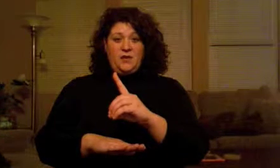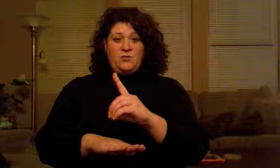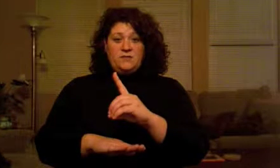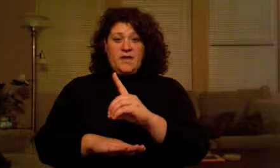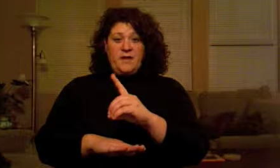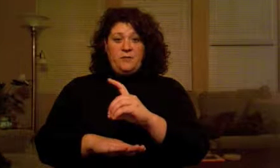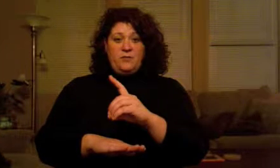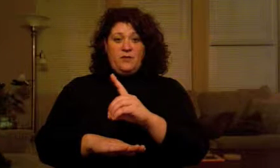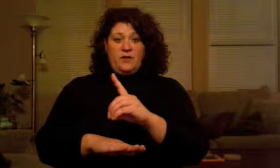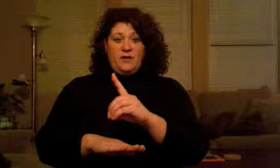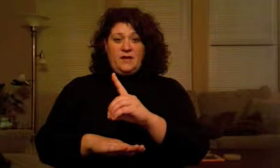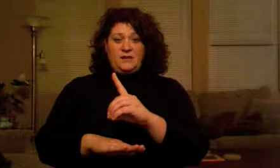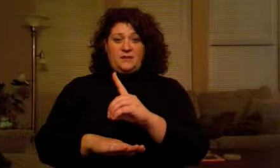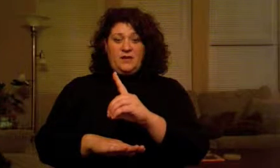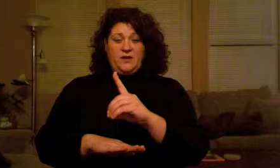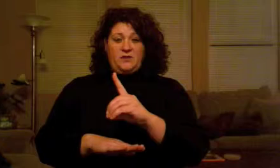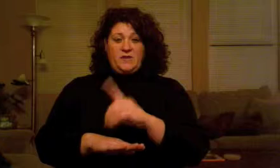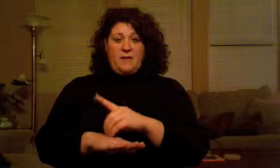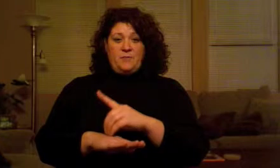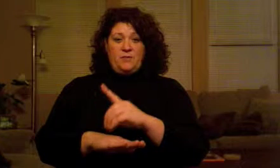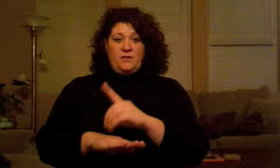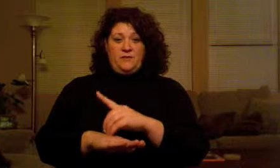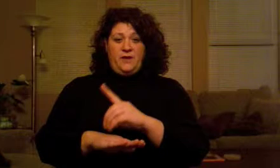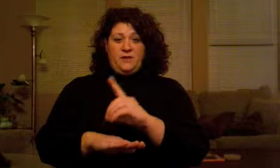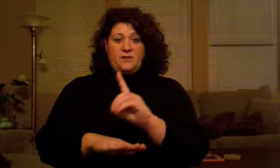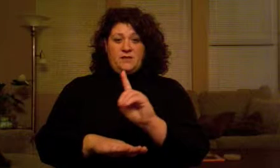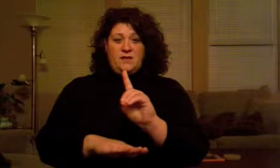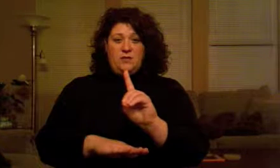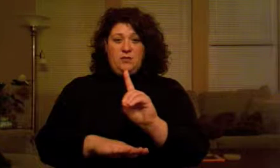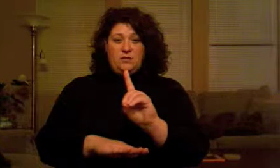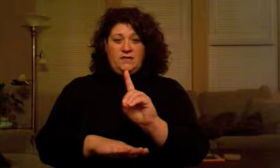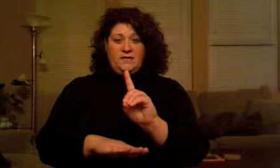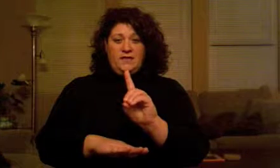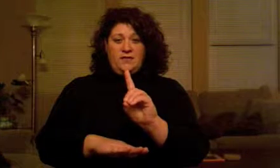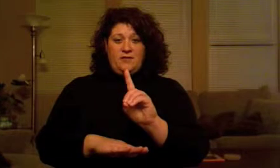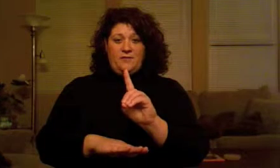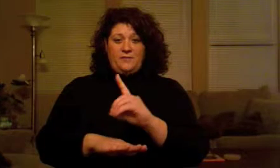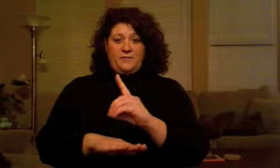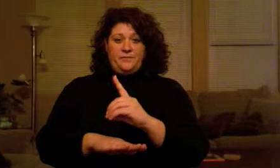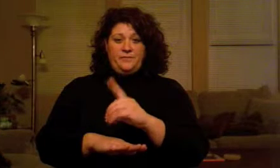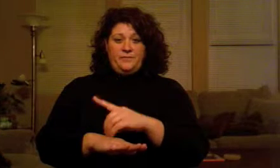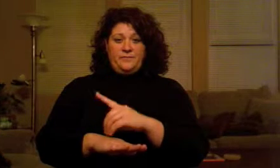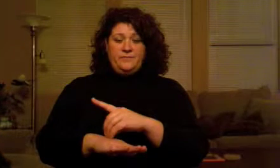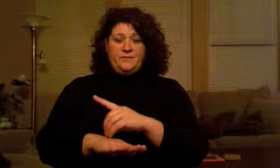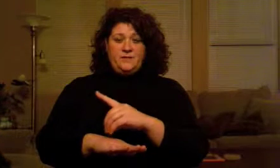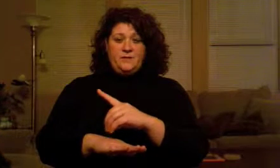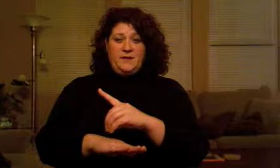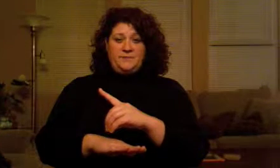don't tap it with your index finger, you tap it with the fingers that are holding together. Duty.